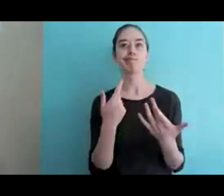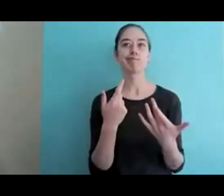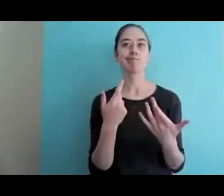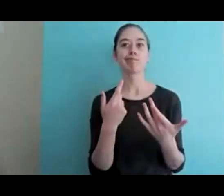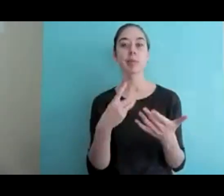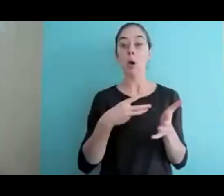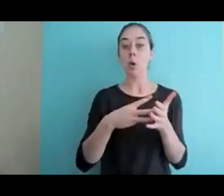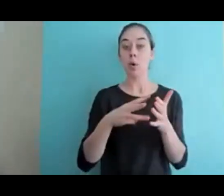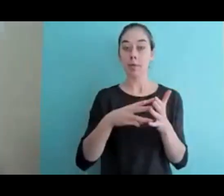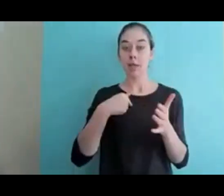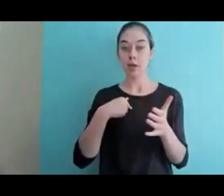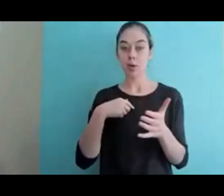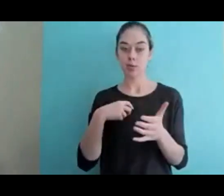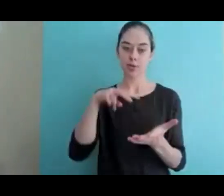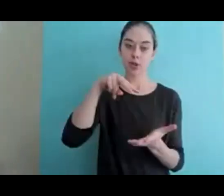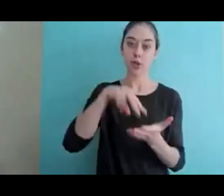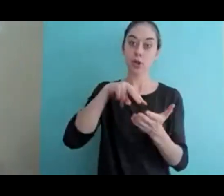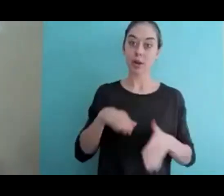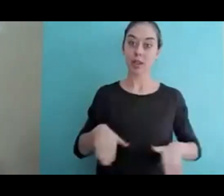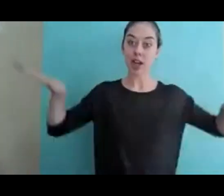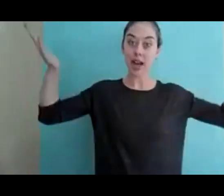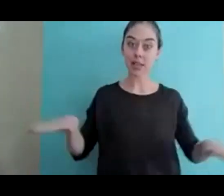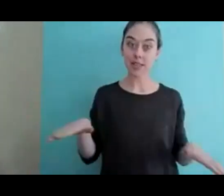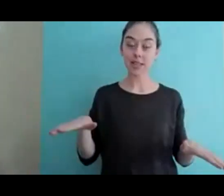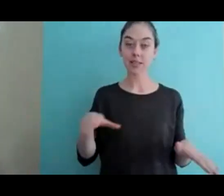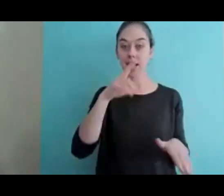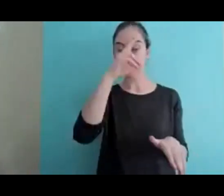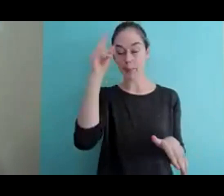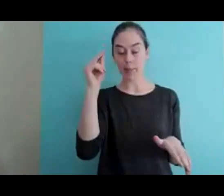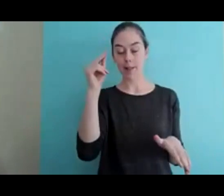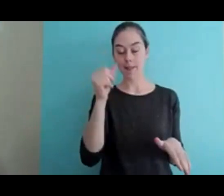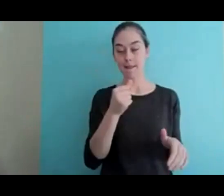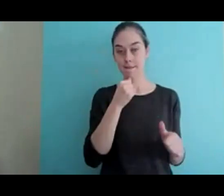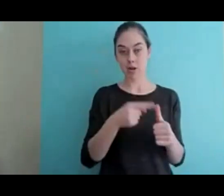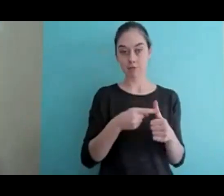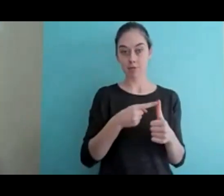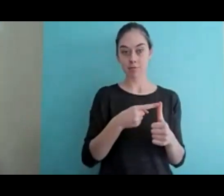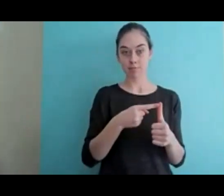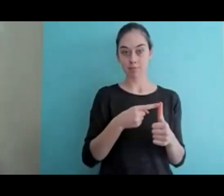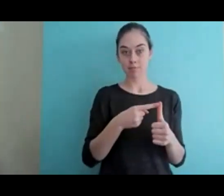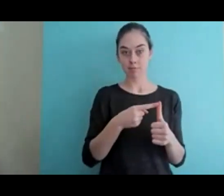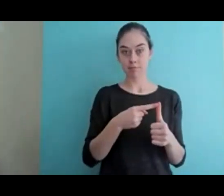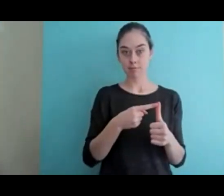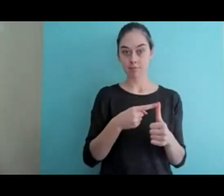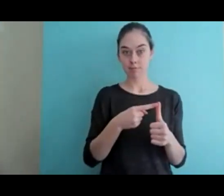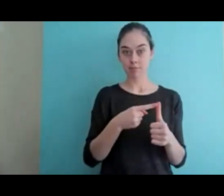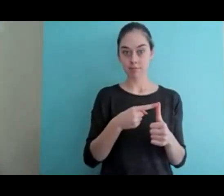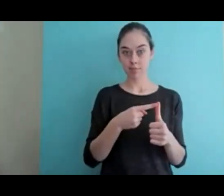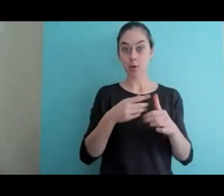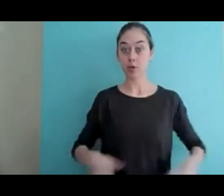when I do things like jumping jacks or whatever, like for example, the first exercise here is going to be jumping jack,